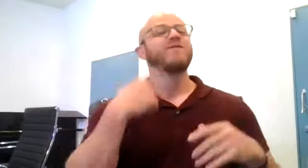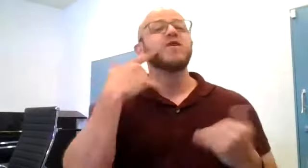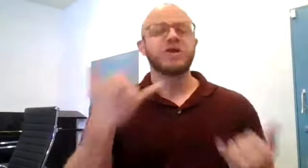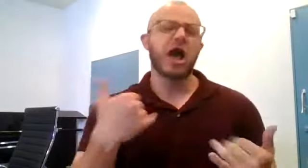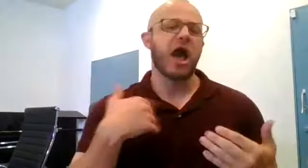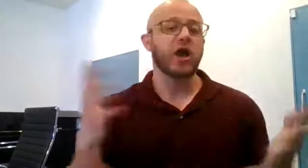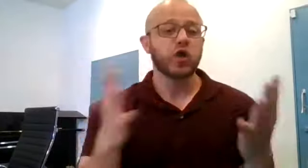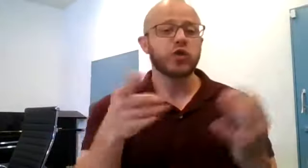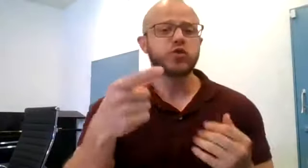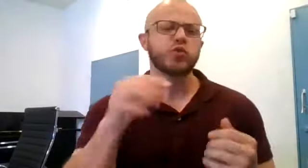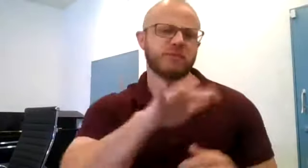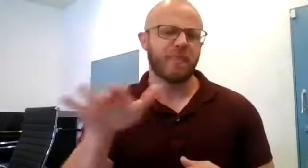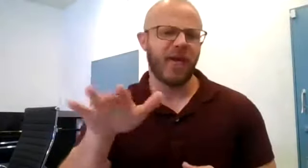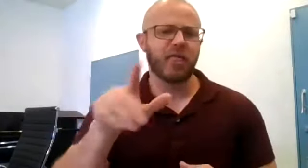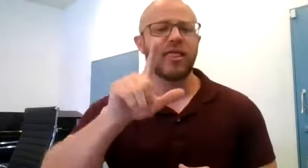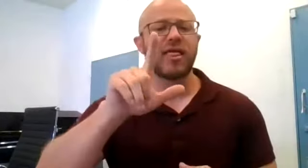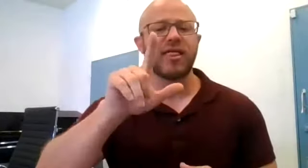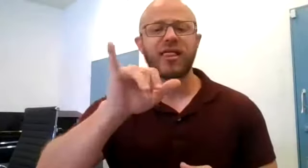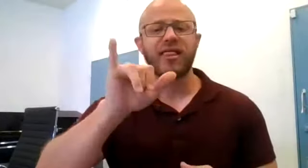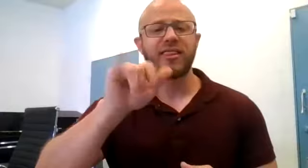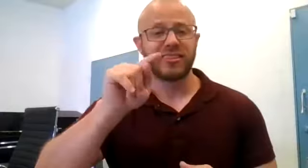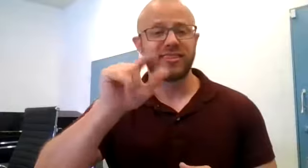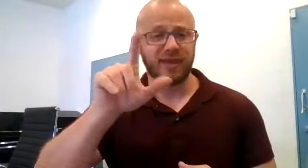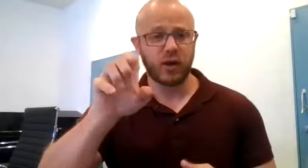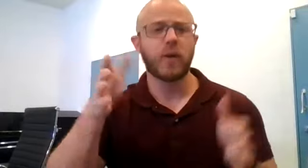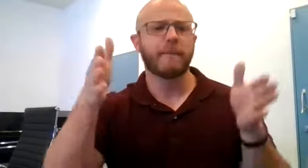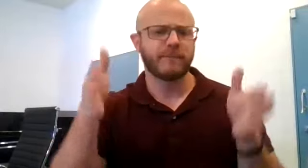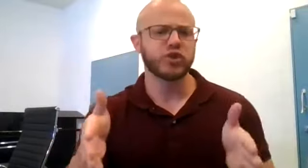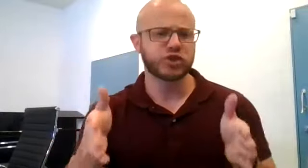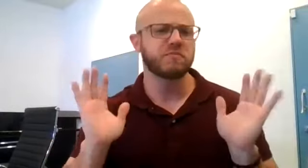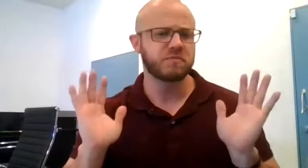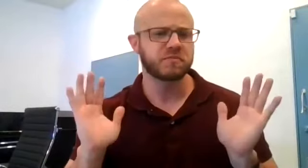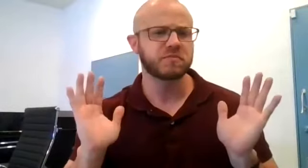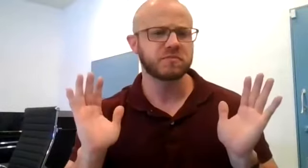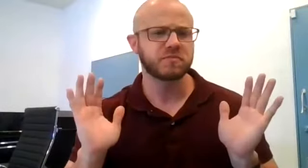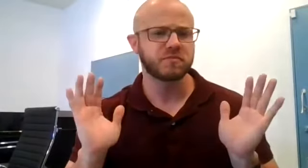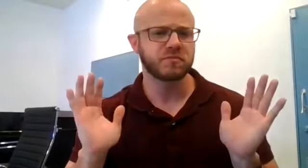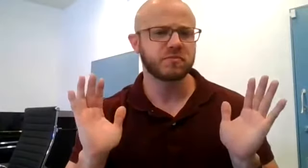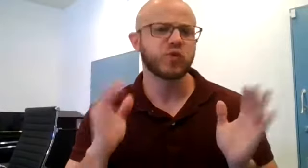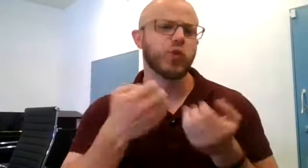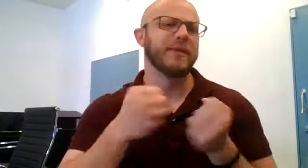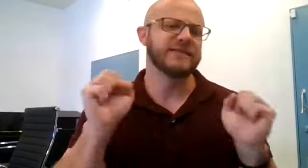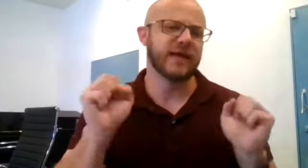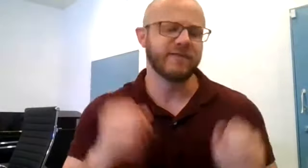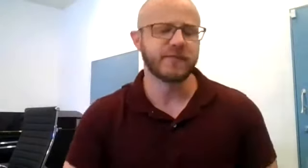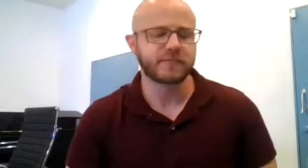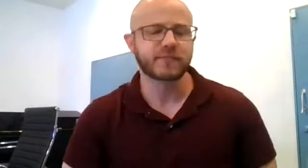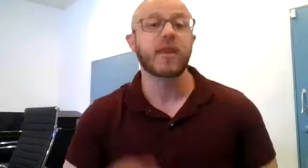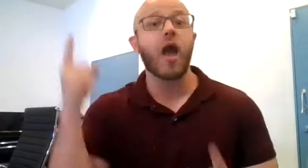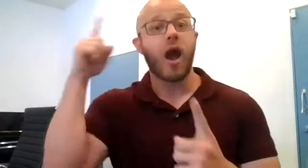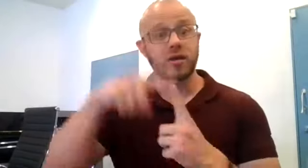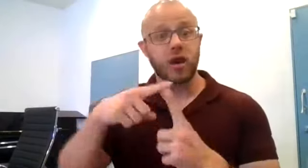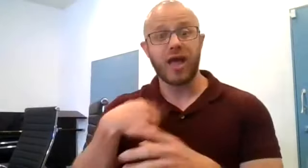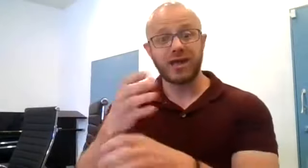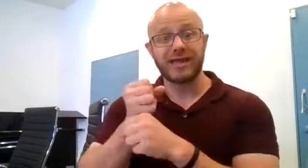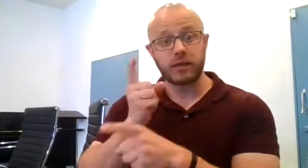term, but I encourage you to spell little and then add the agent person, just to be safe.